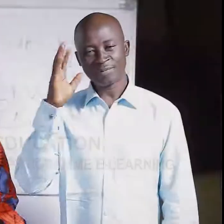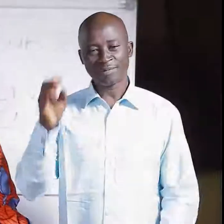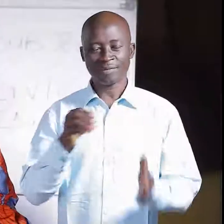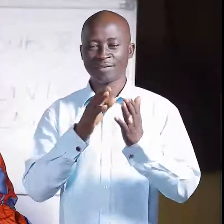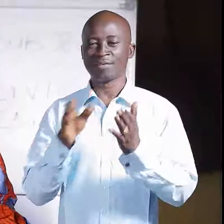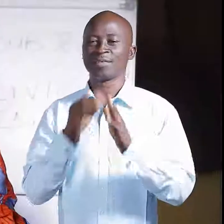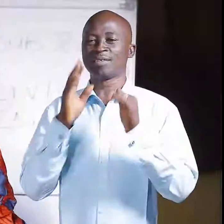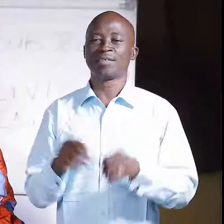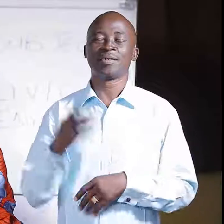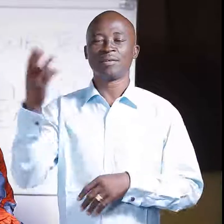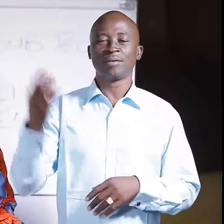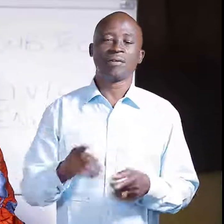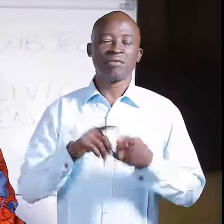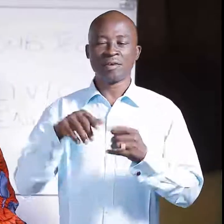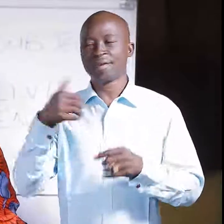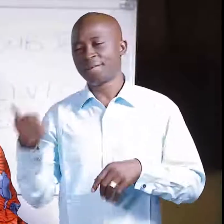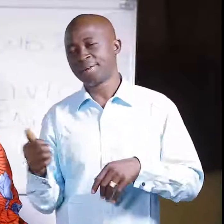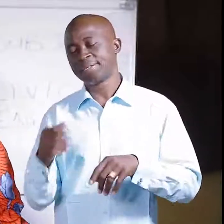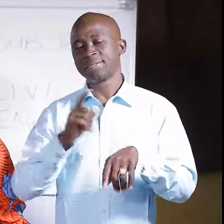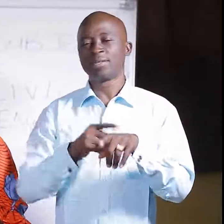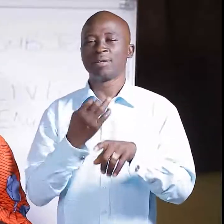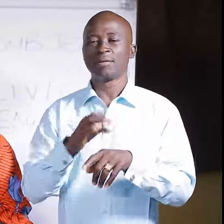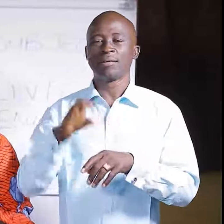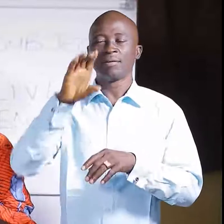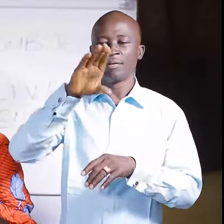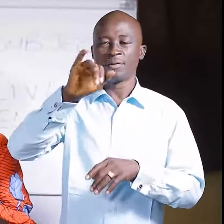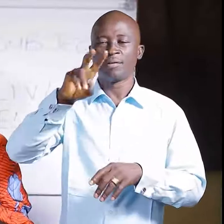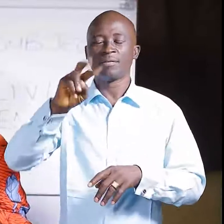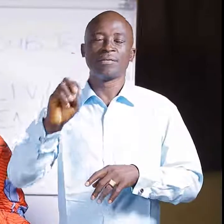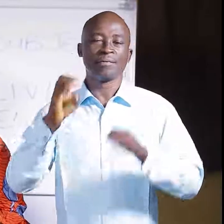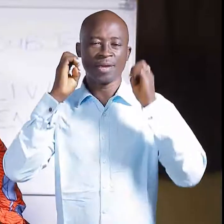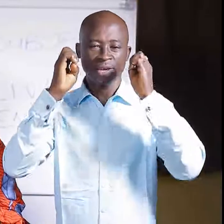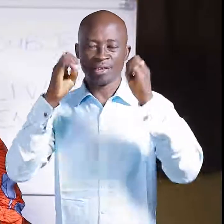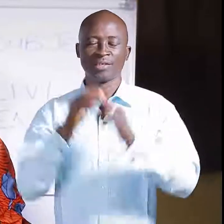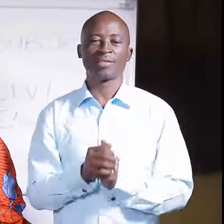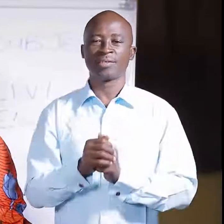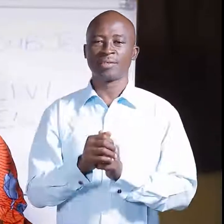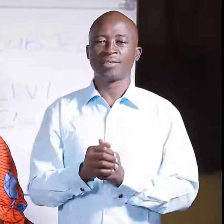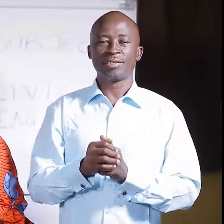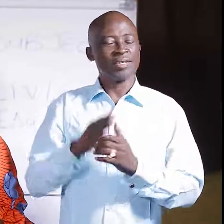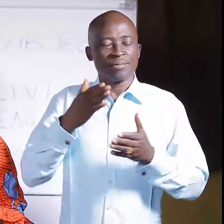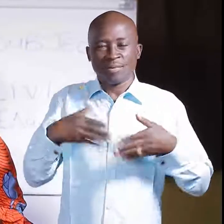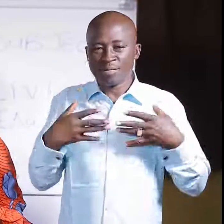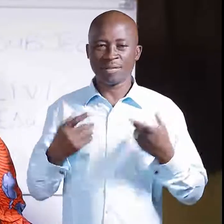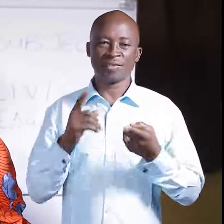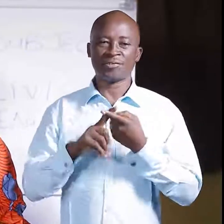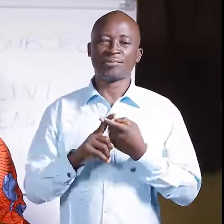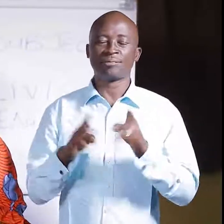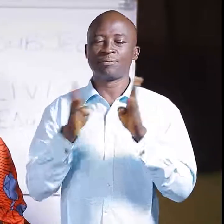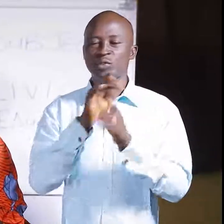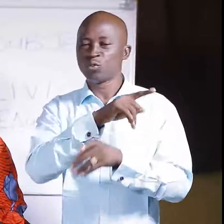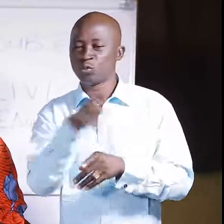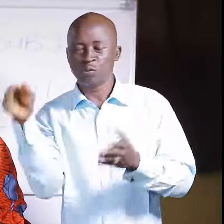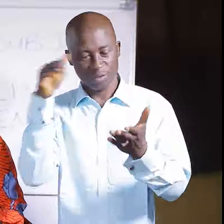Hello, my learners. You are welcome to another segment of Civic Education. I'm so delighted to meet